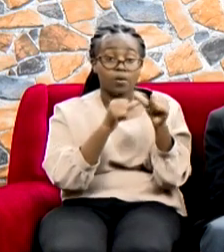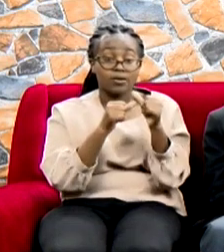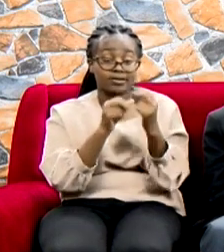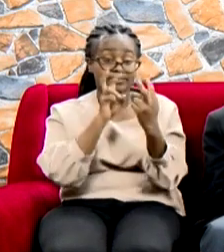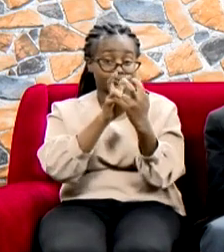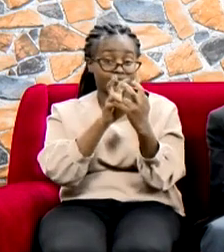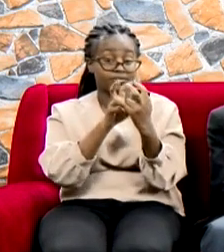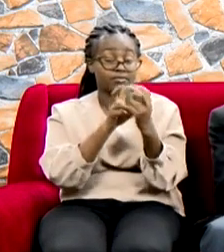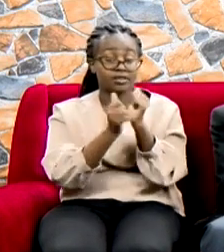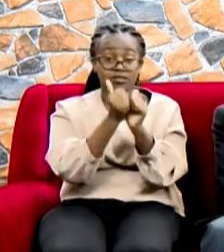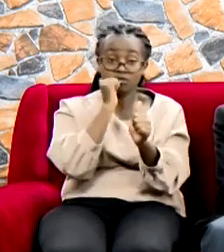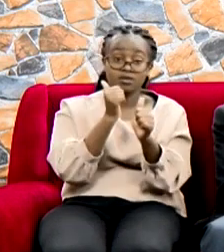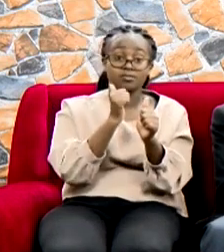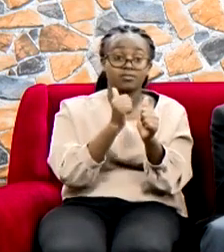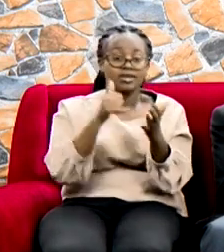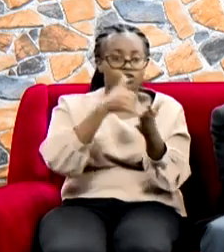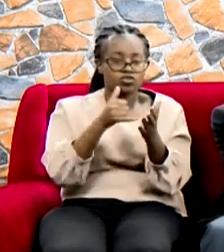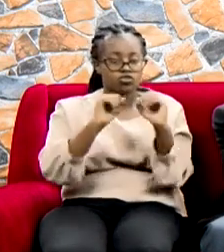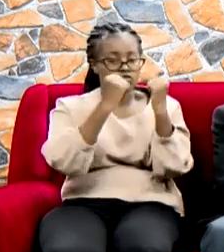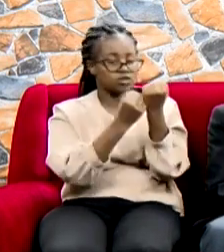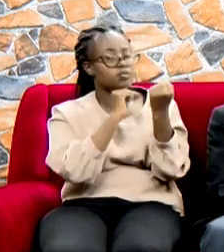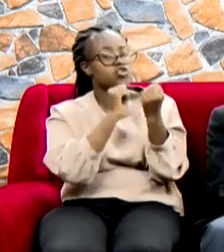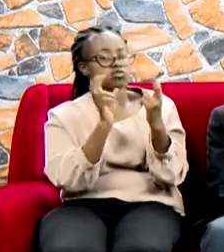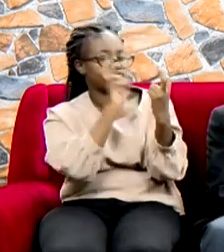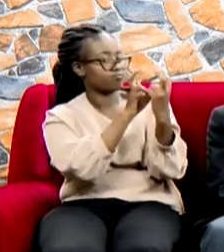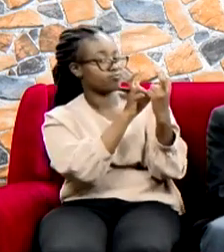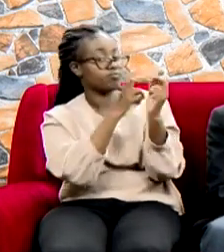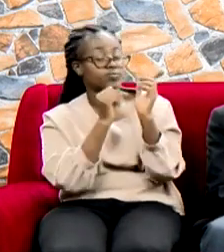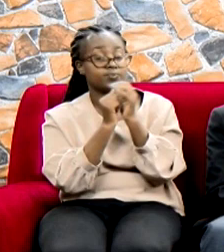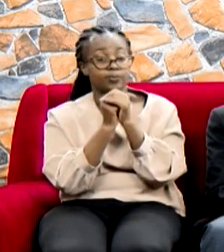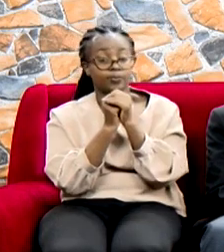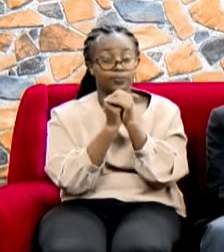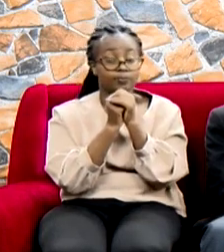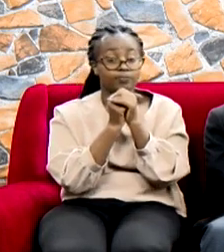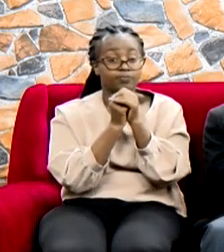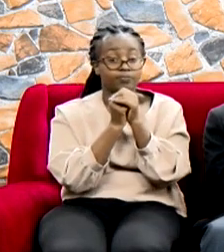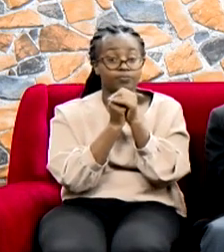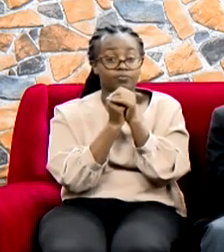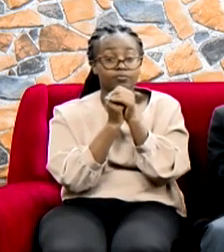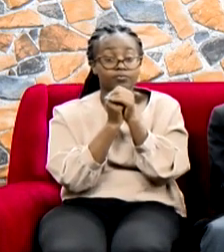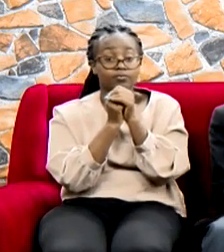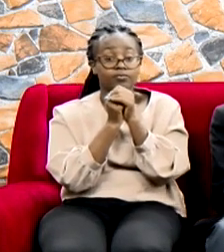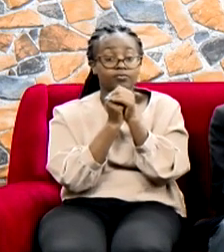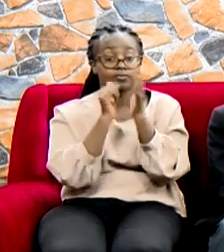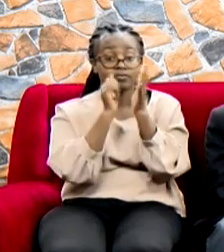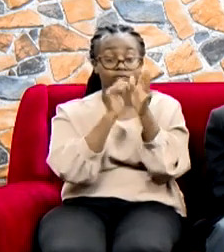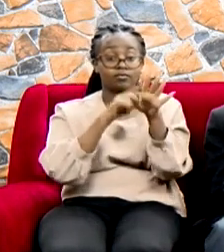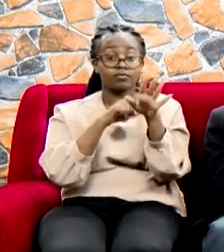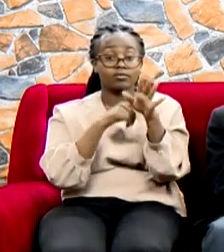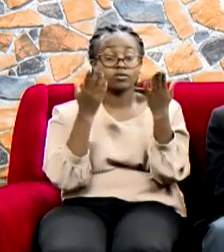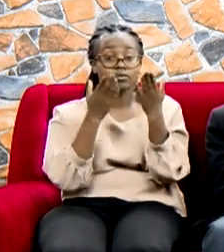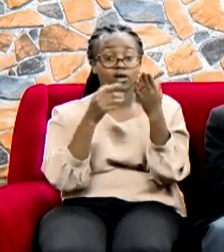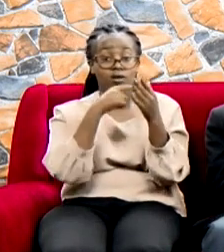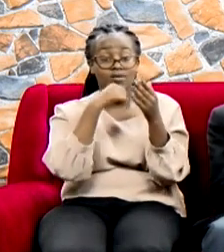it means I'm engaging you socially and not looking at you. Okay. Yeah. So if it's at that point, then that's